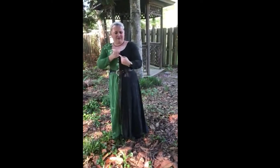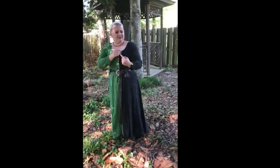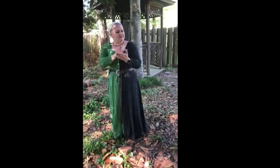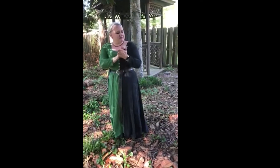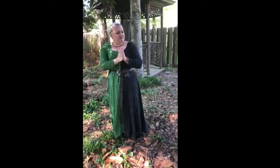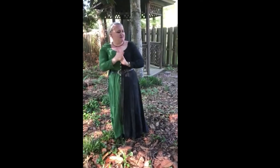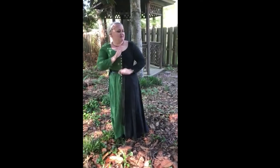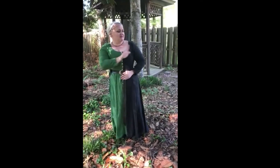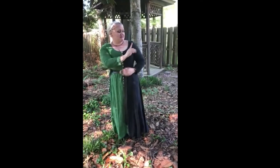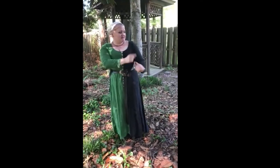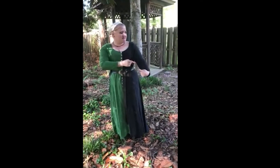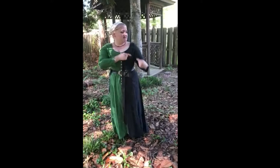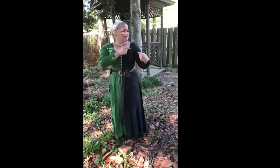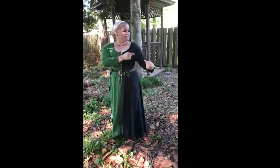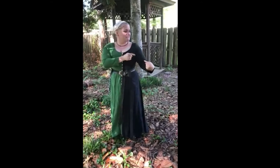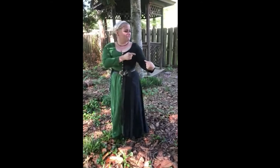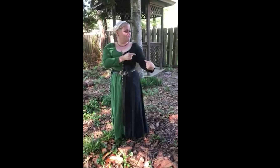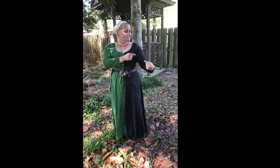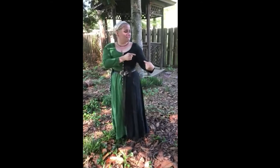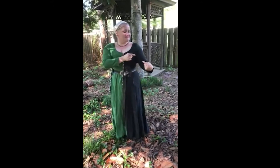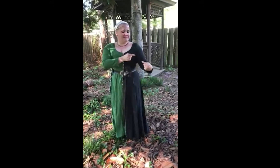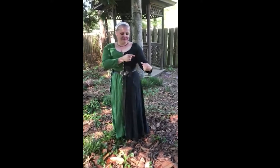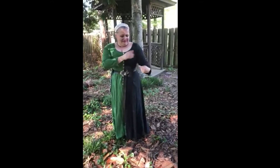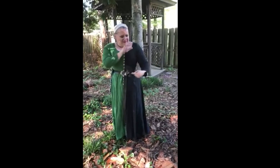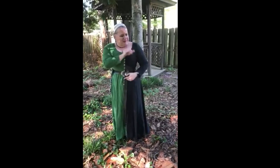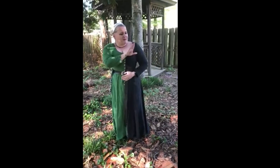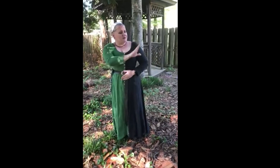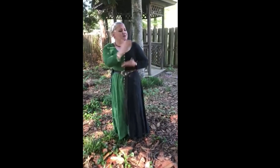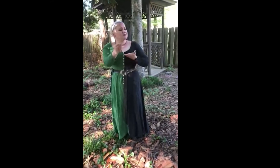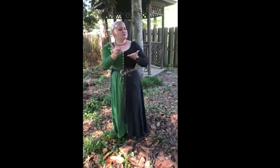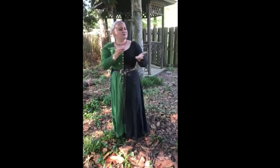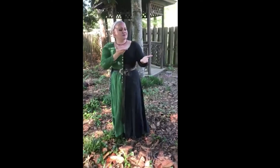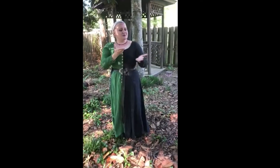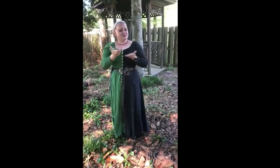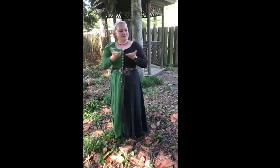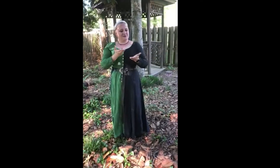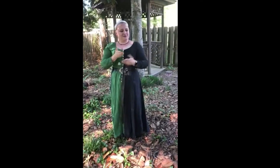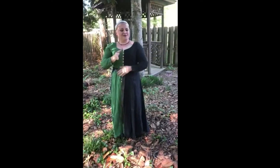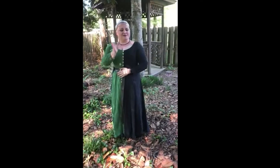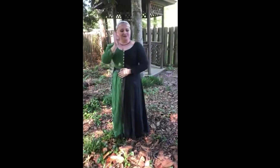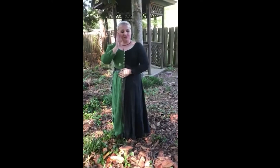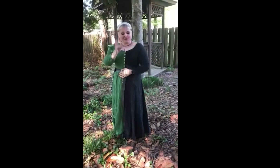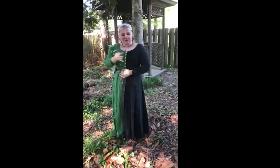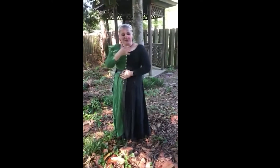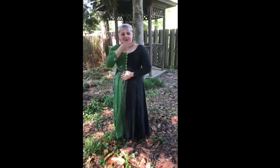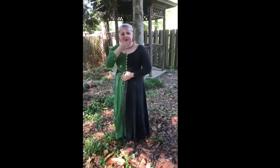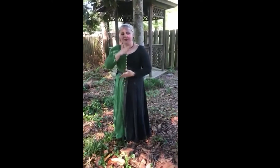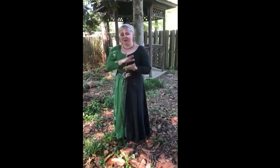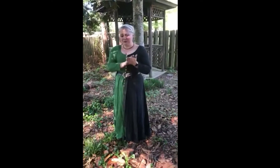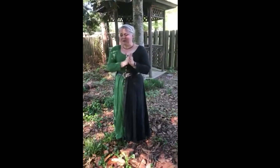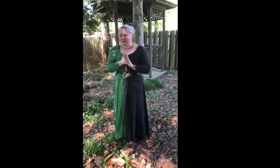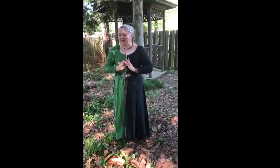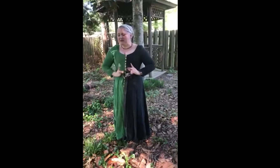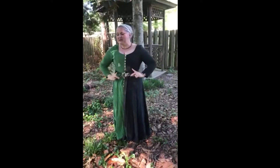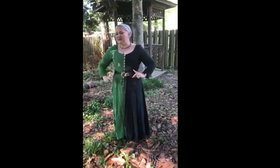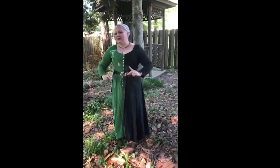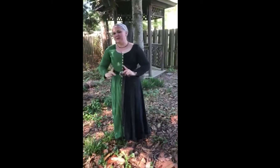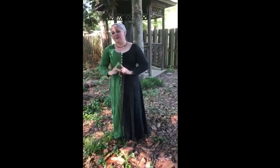fight thy fight. Consider this thy service, I'll soon become